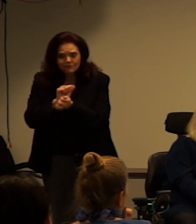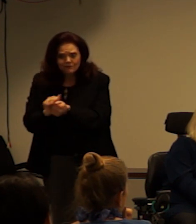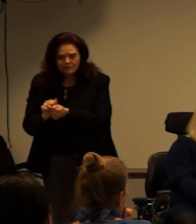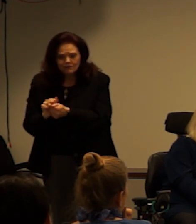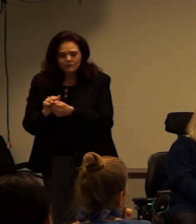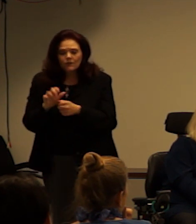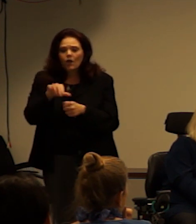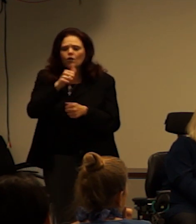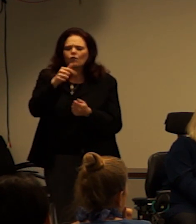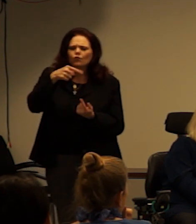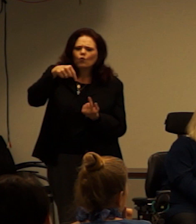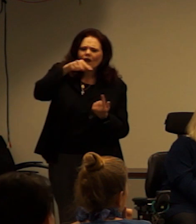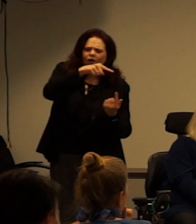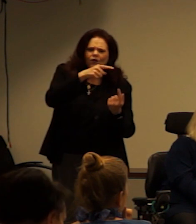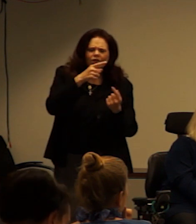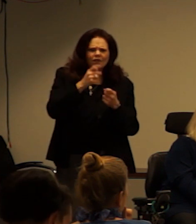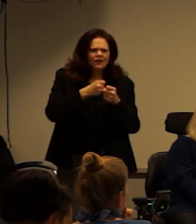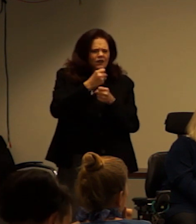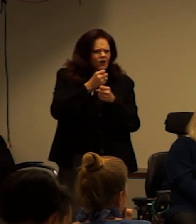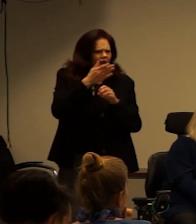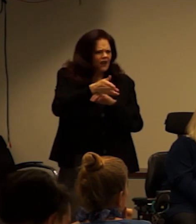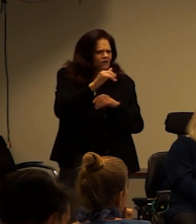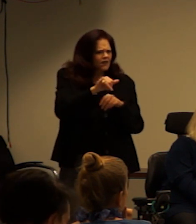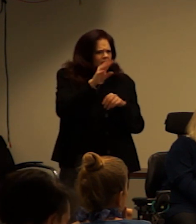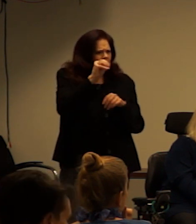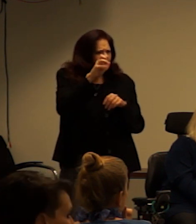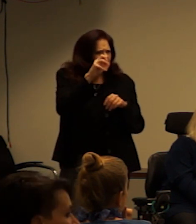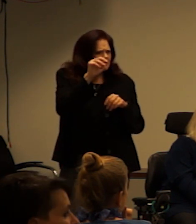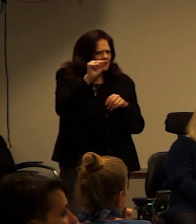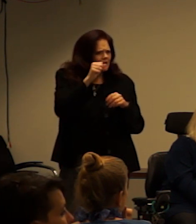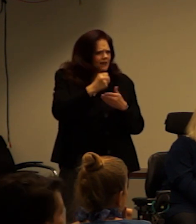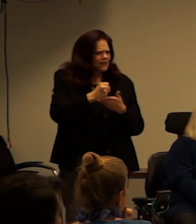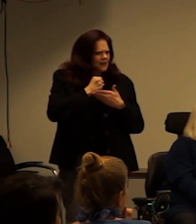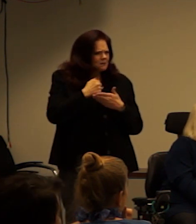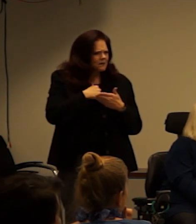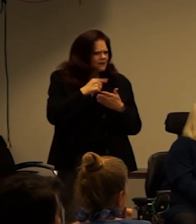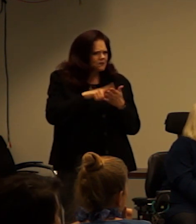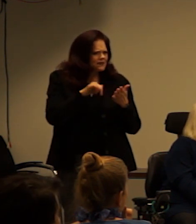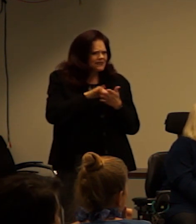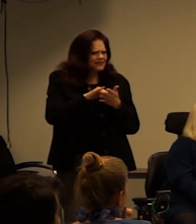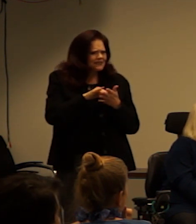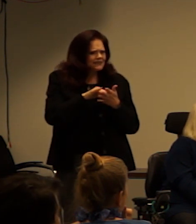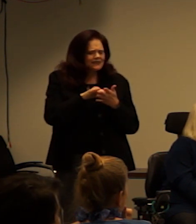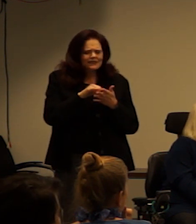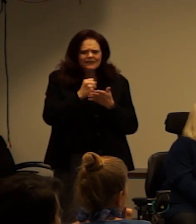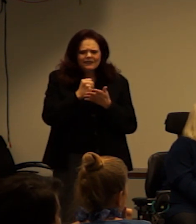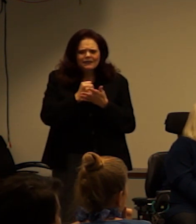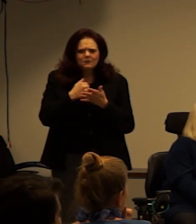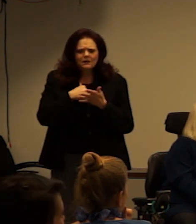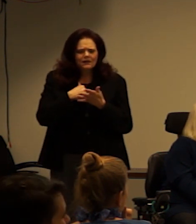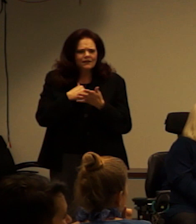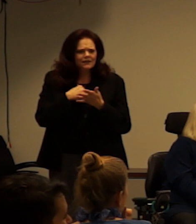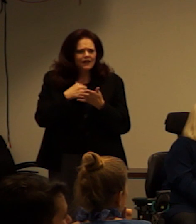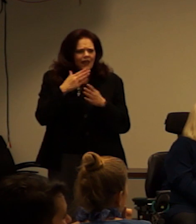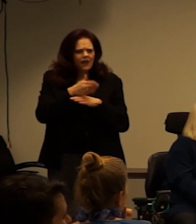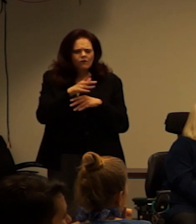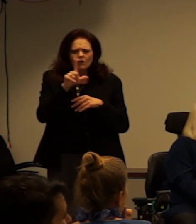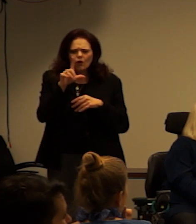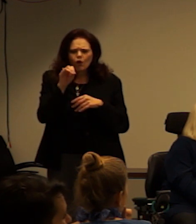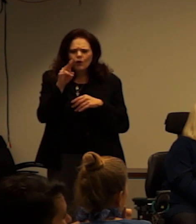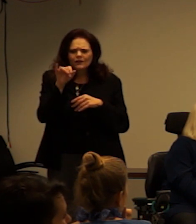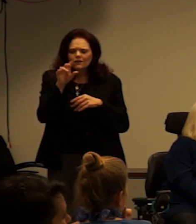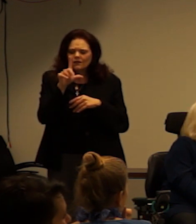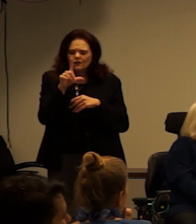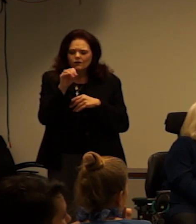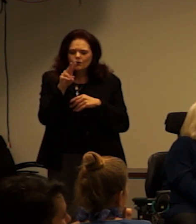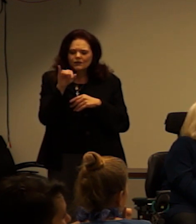There was another tornado the year after that helped me, MEMA. What was the other big one right behind the Louisville tornado?